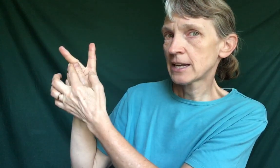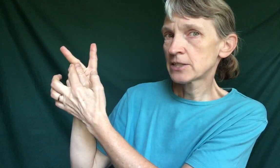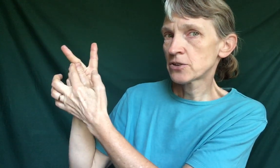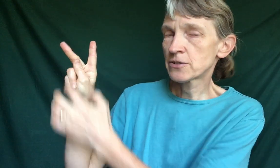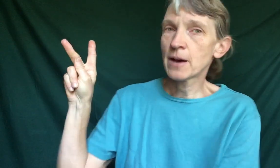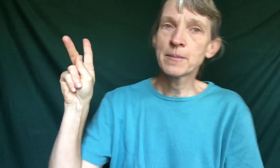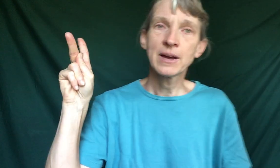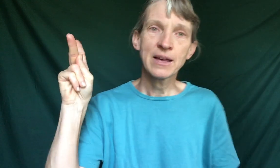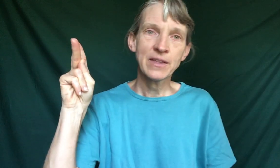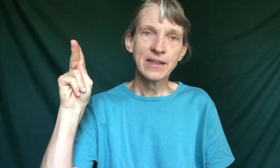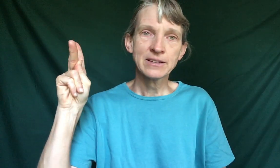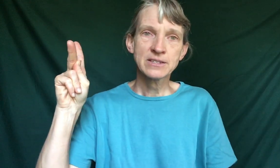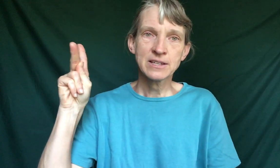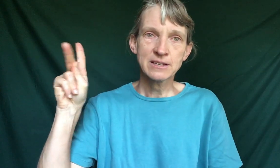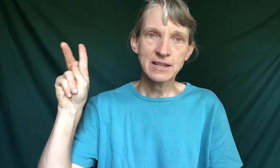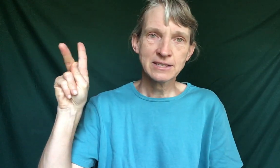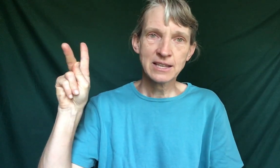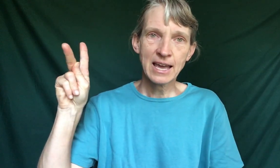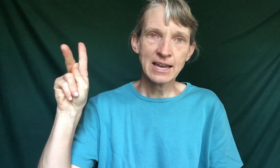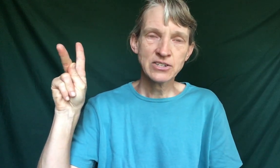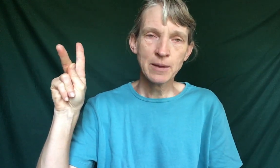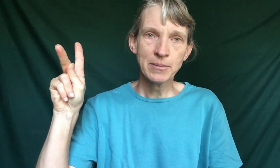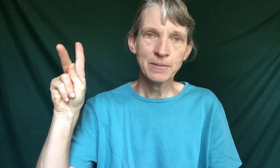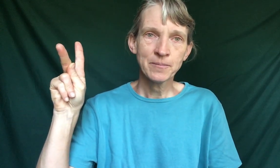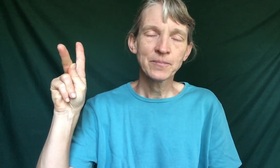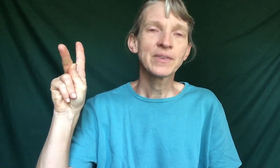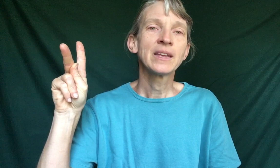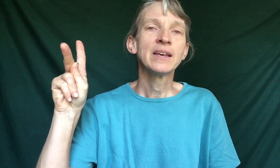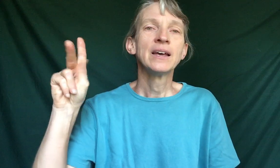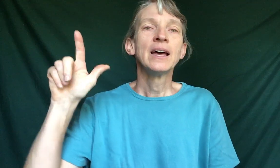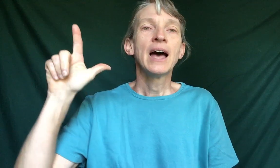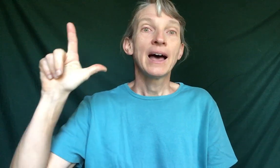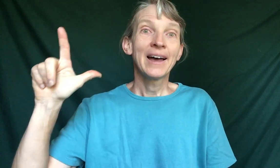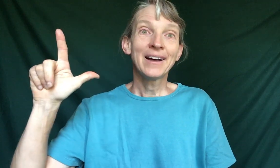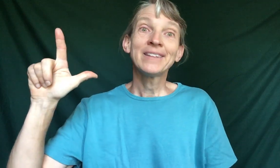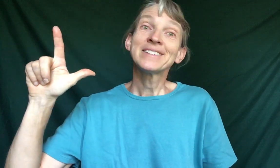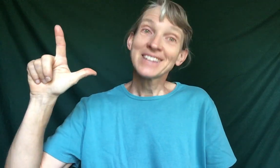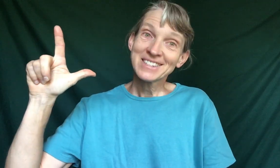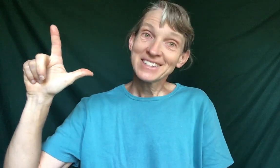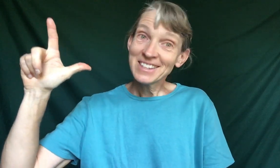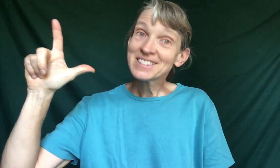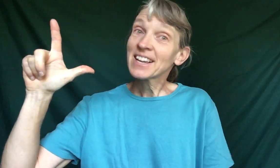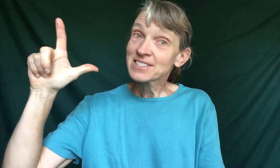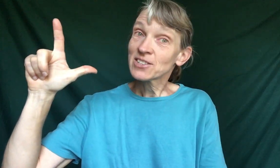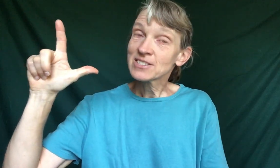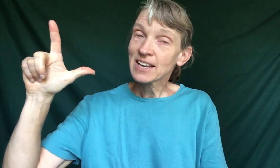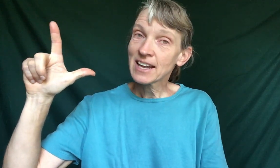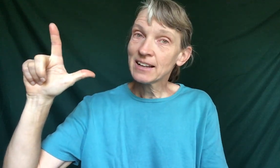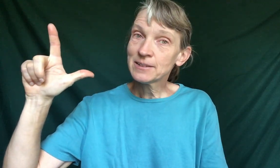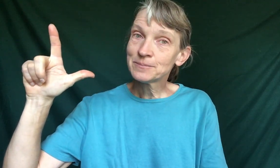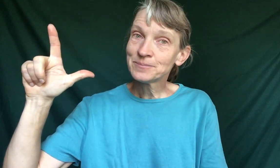hits your thumb, and then that's the K shape. L is nice and easy because it looks like an L.